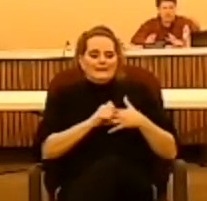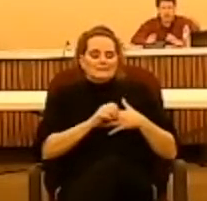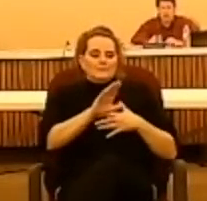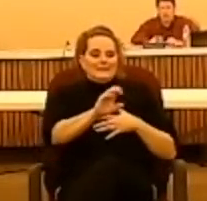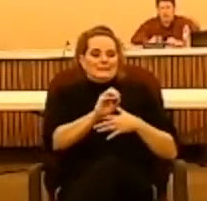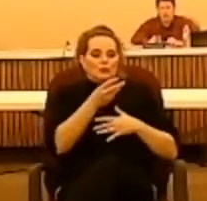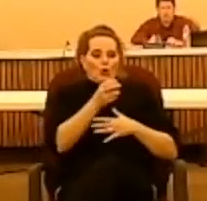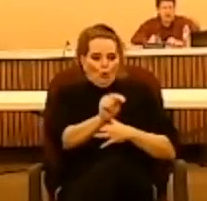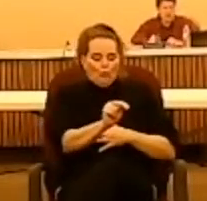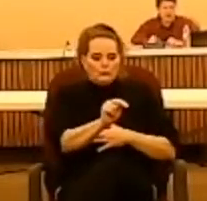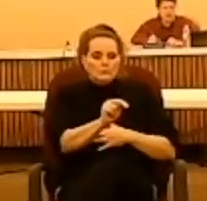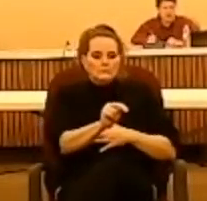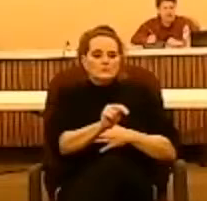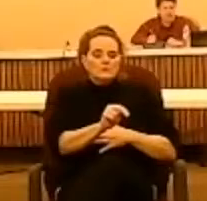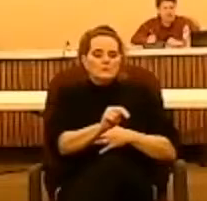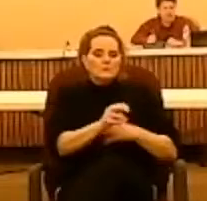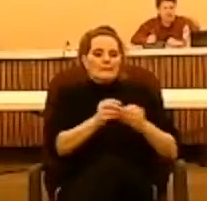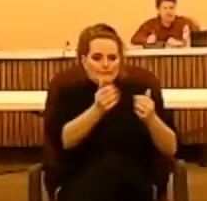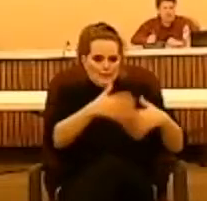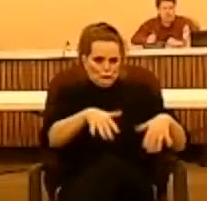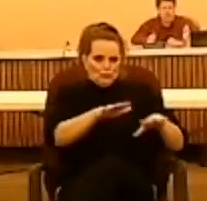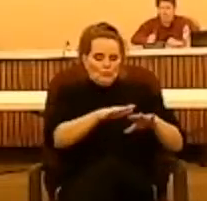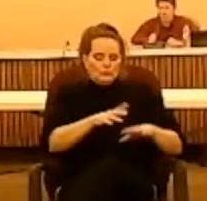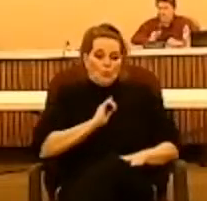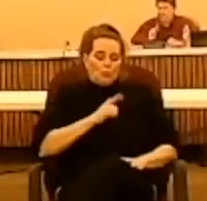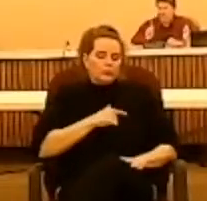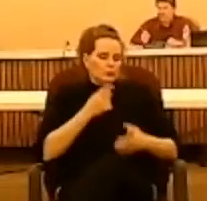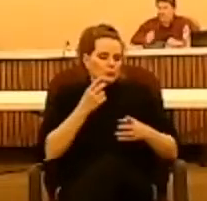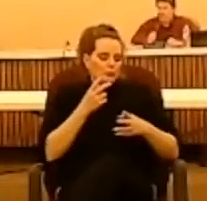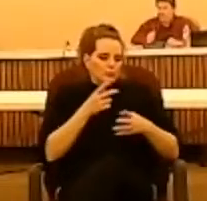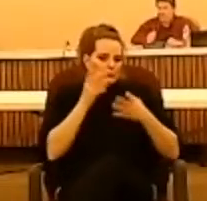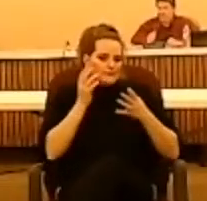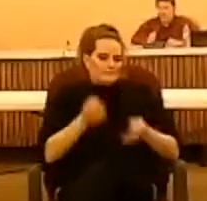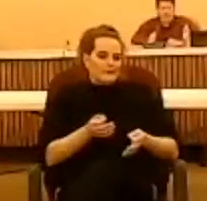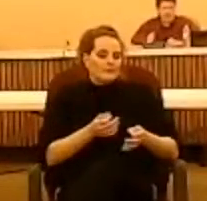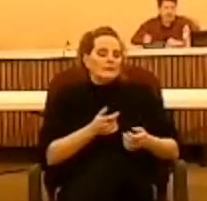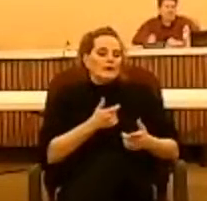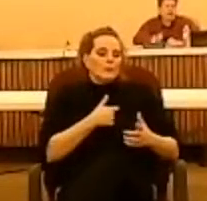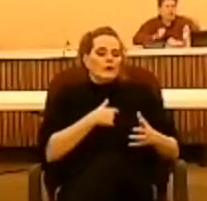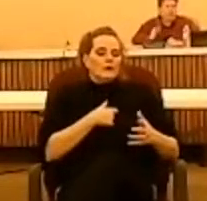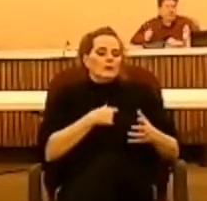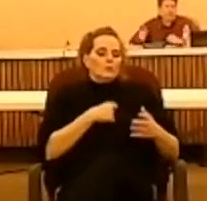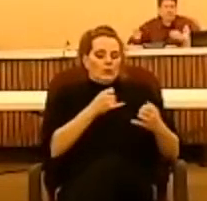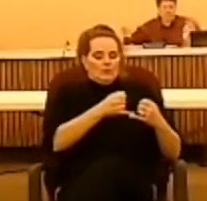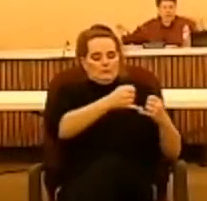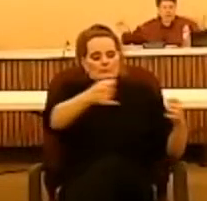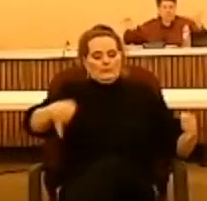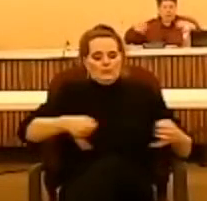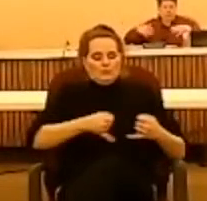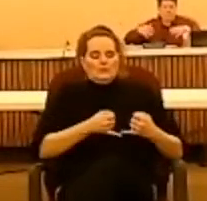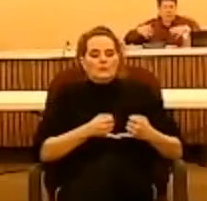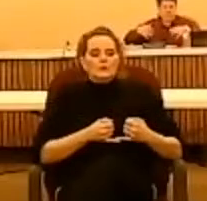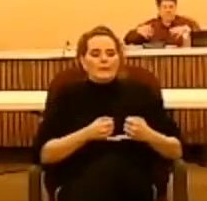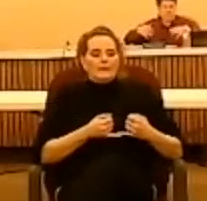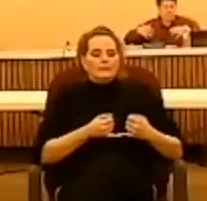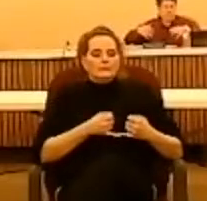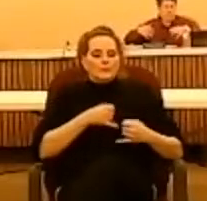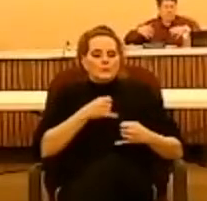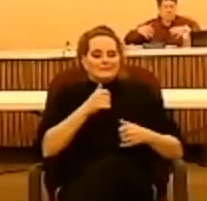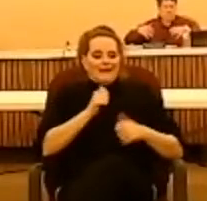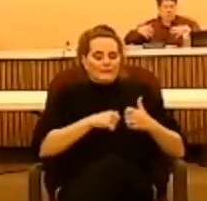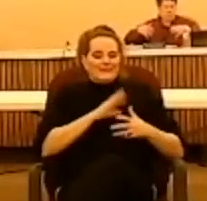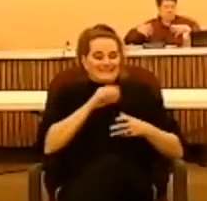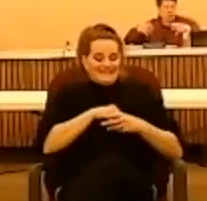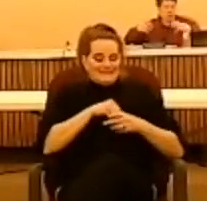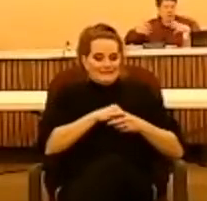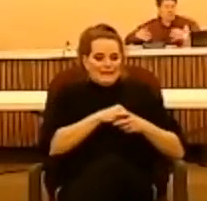parcel. So what we decided to do is we would define the parcel by the fence boundaries. Everything inside the fence for the solar